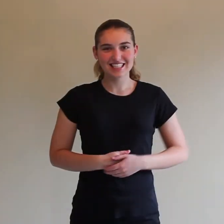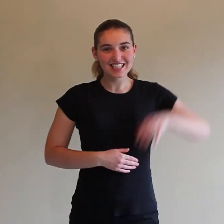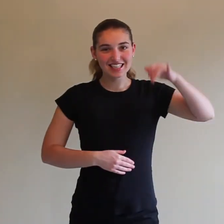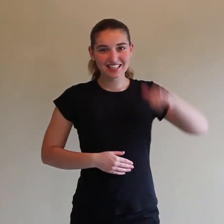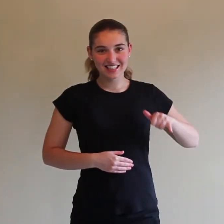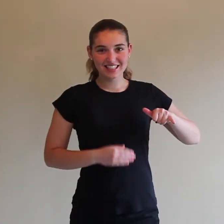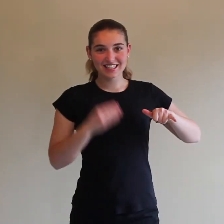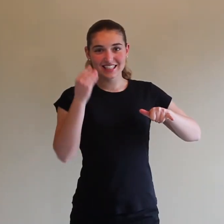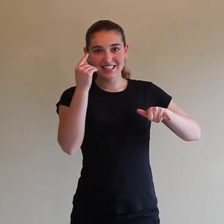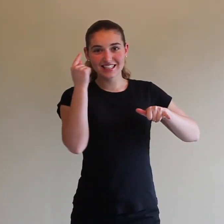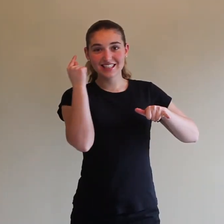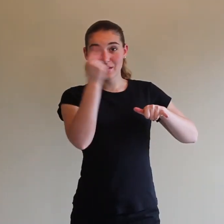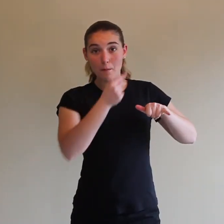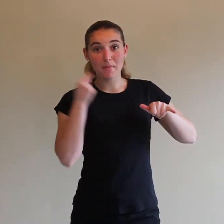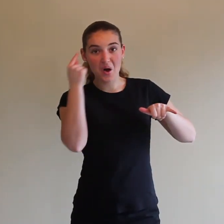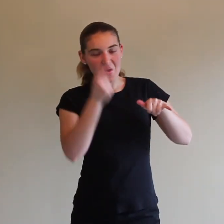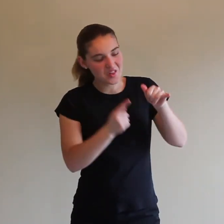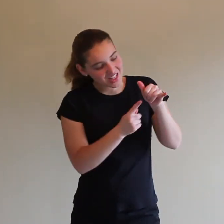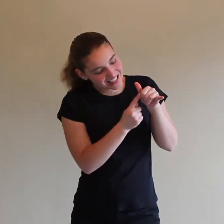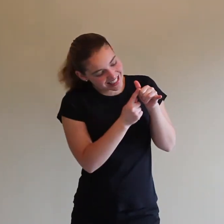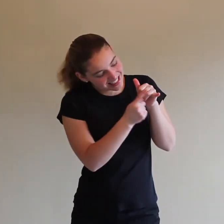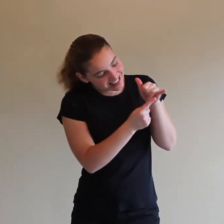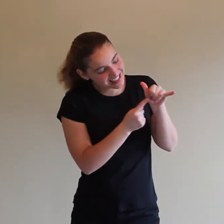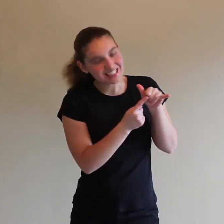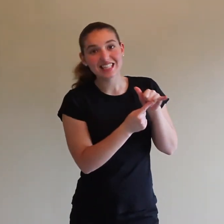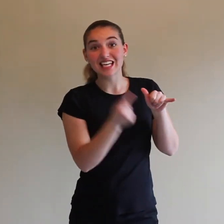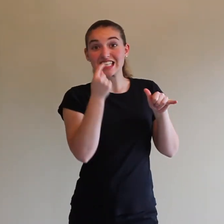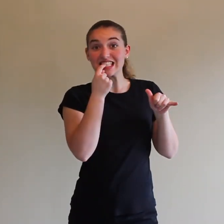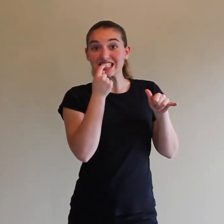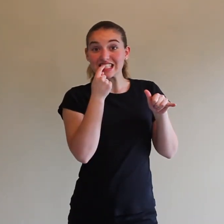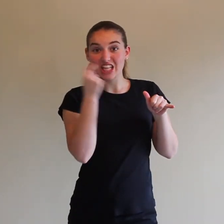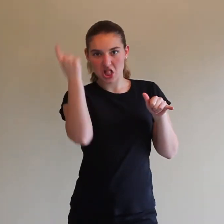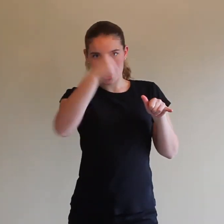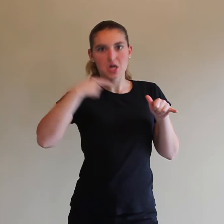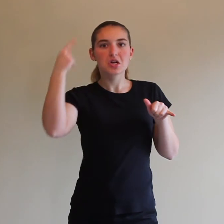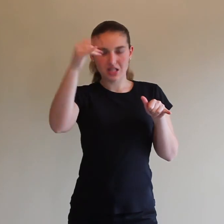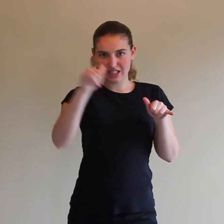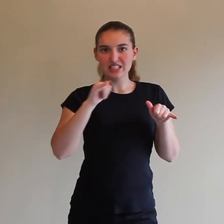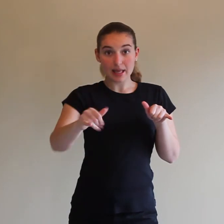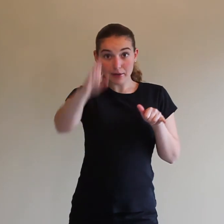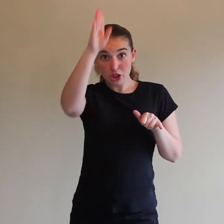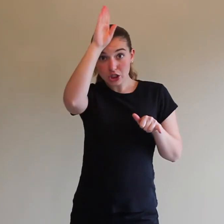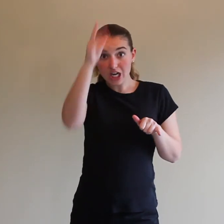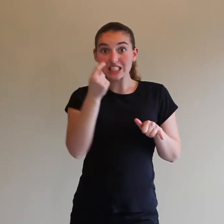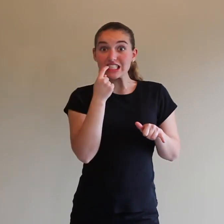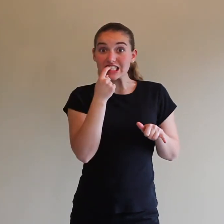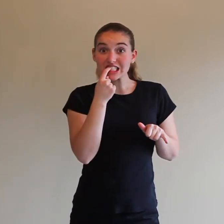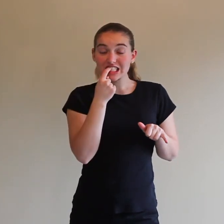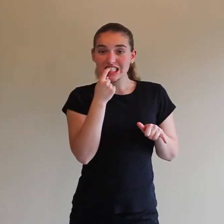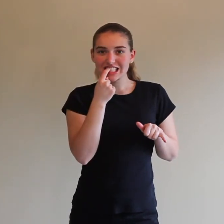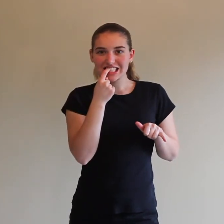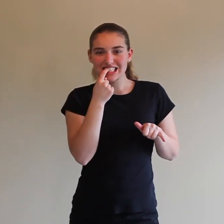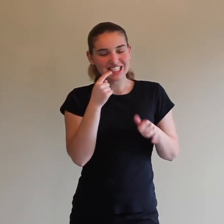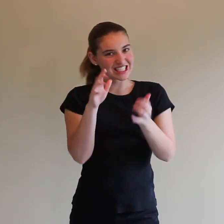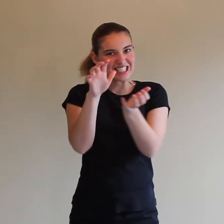Rays' mouths are located under their bodies. They do not have sharp teeth like sharks, but rather crushing